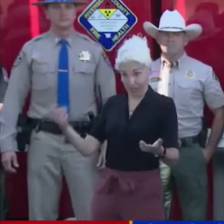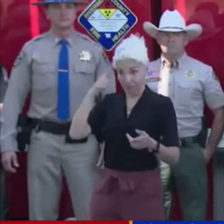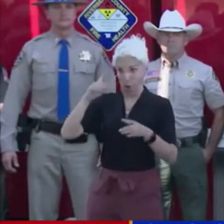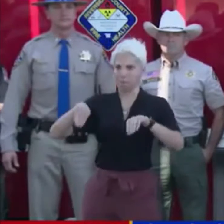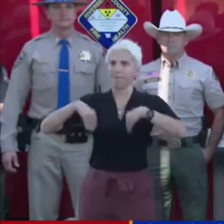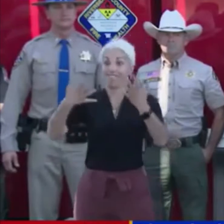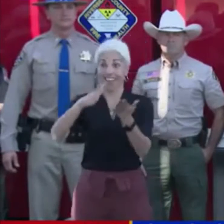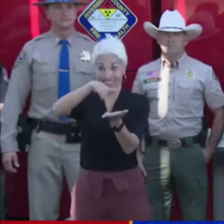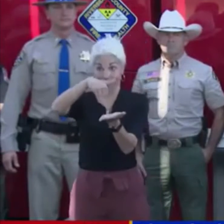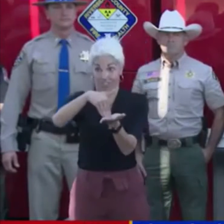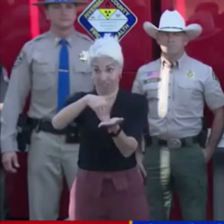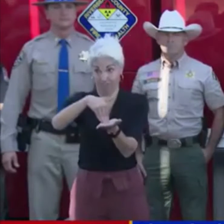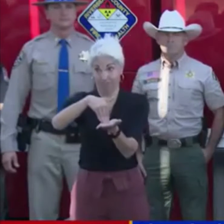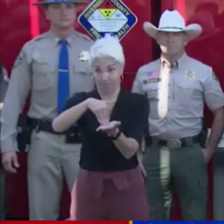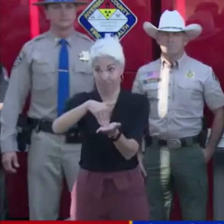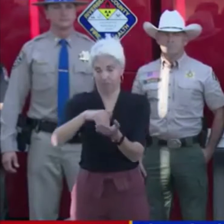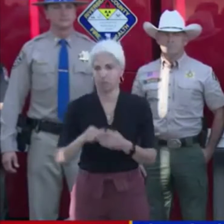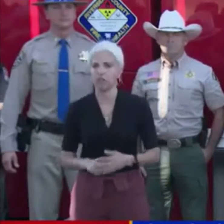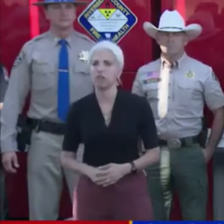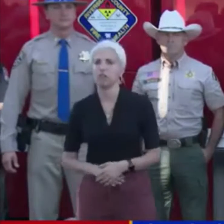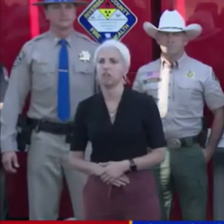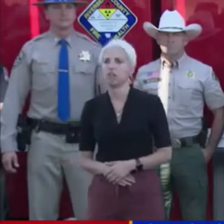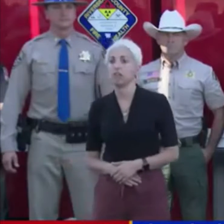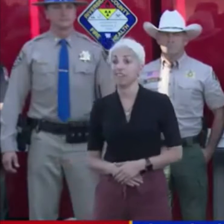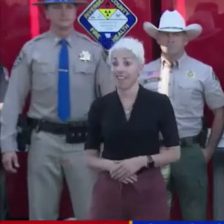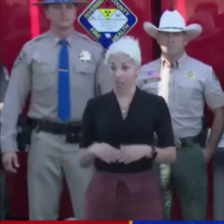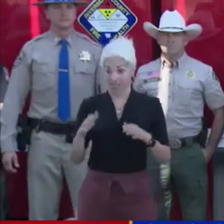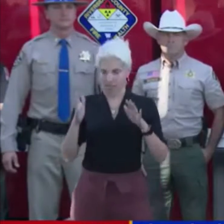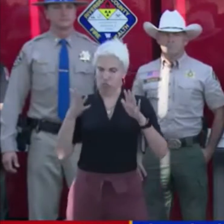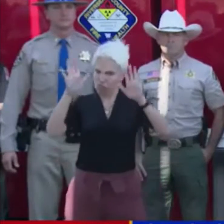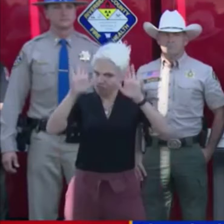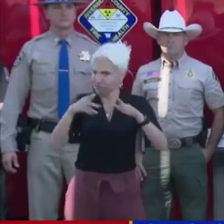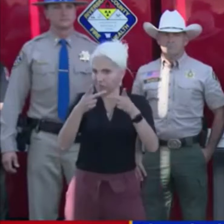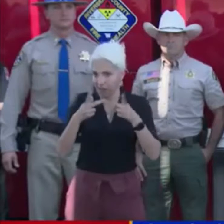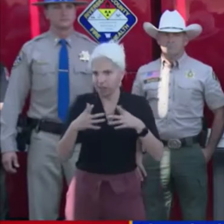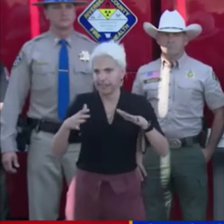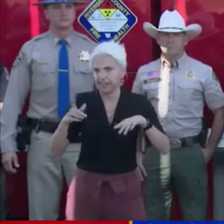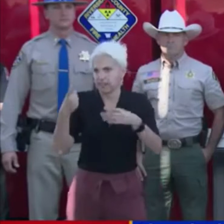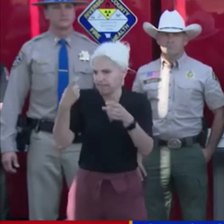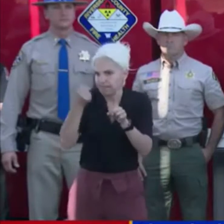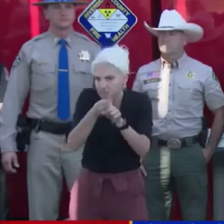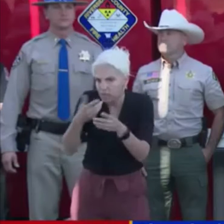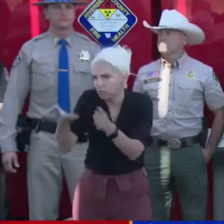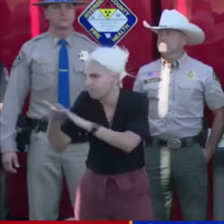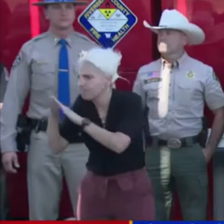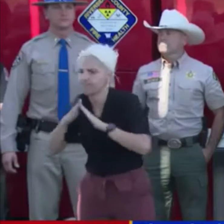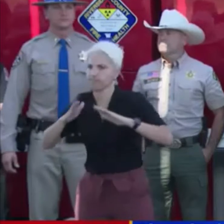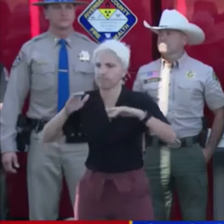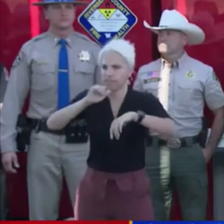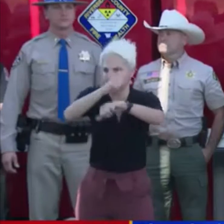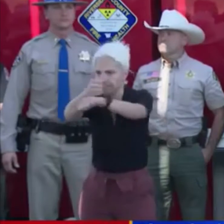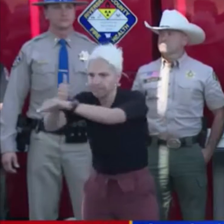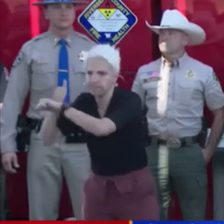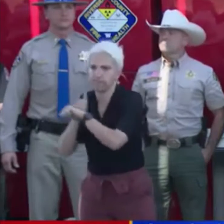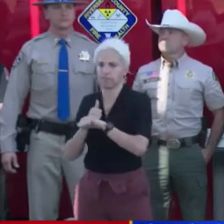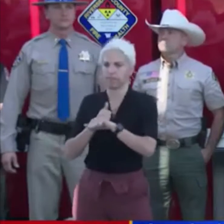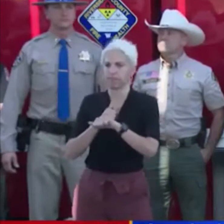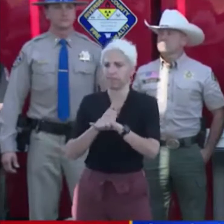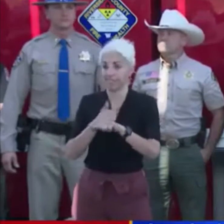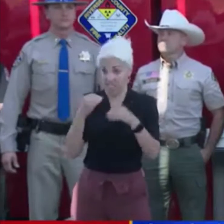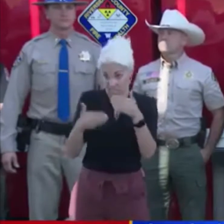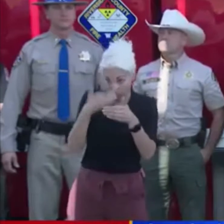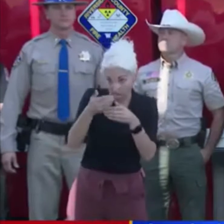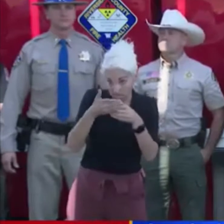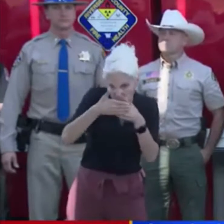this impromptu, really great place to have an incident command. Over the next few days, it could be really,